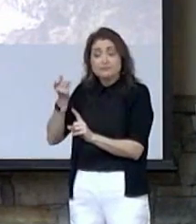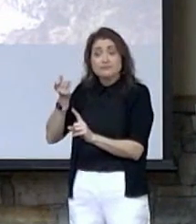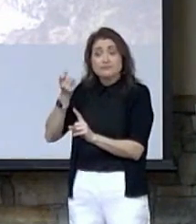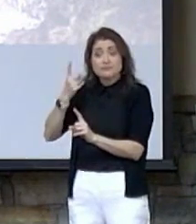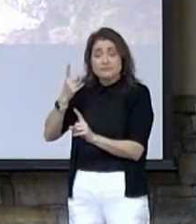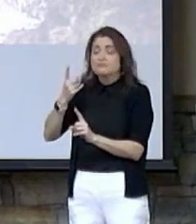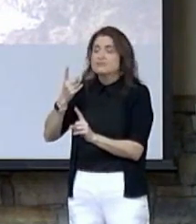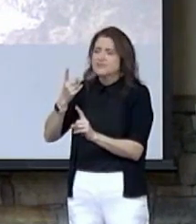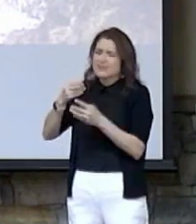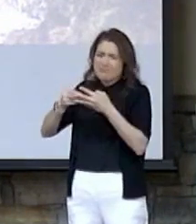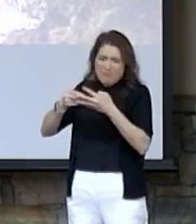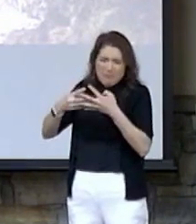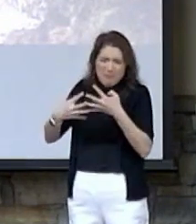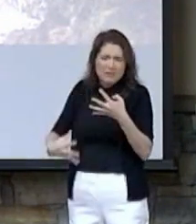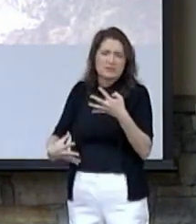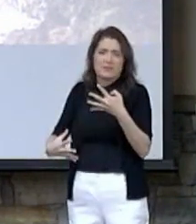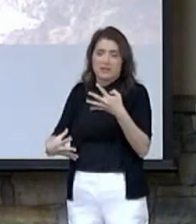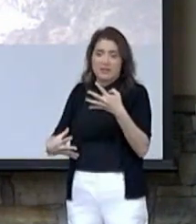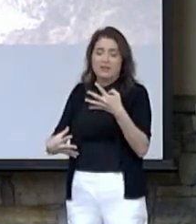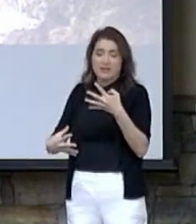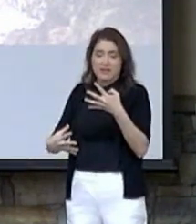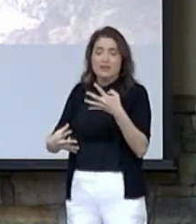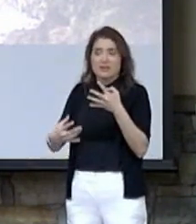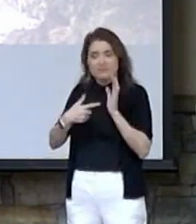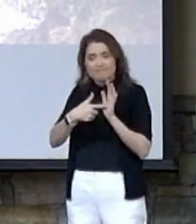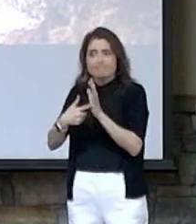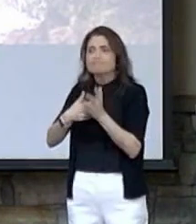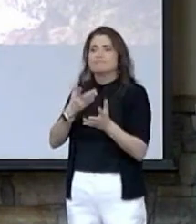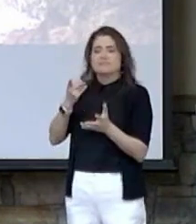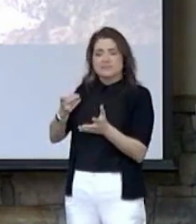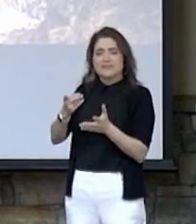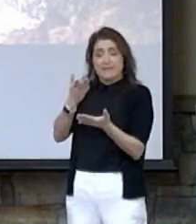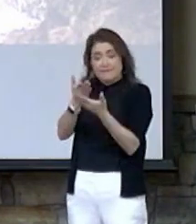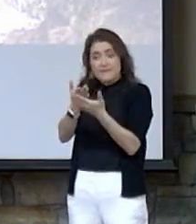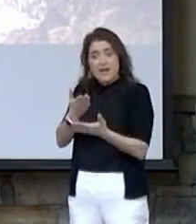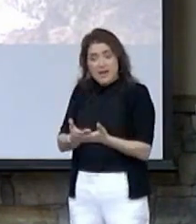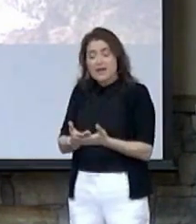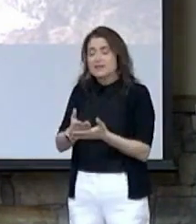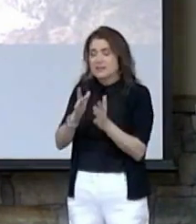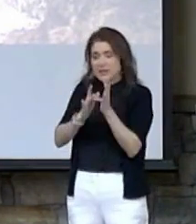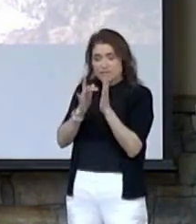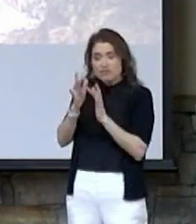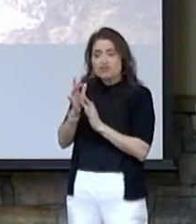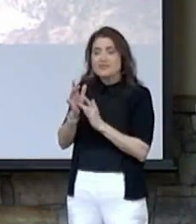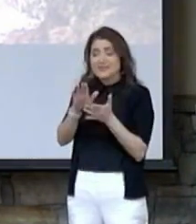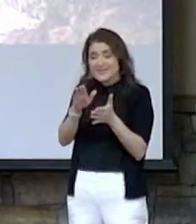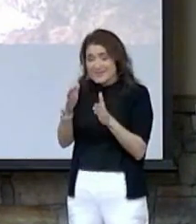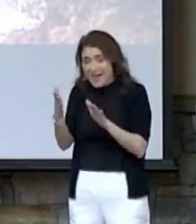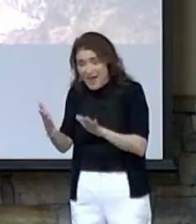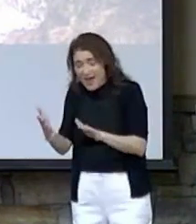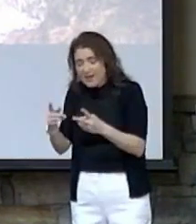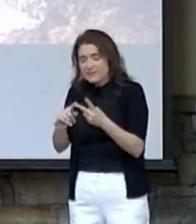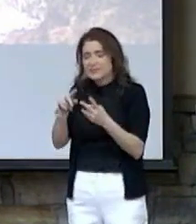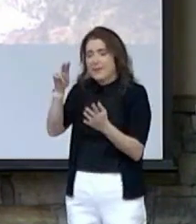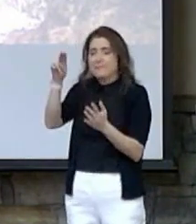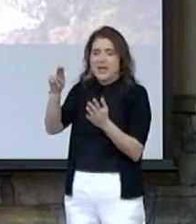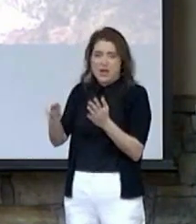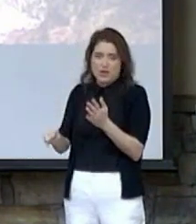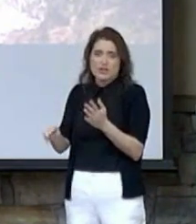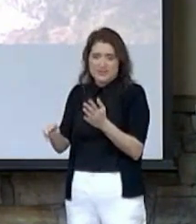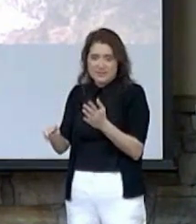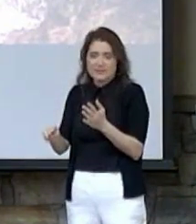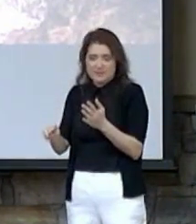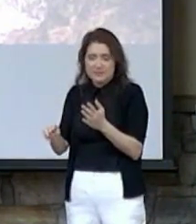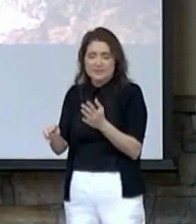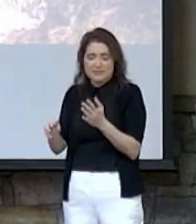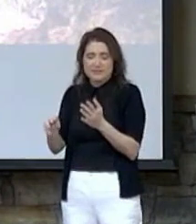are multiple attestations to the fact that Jesus died and was buried in a tomb. And all of